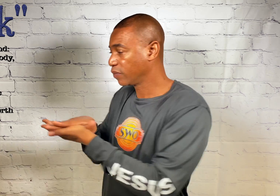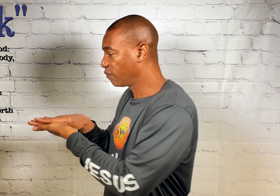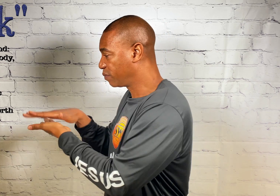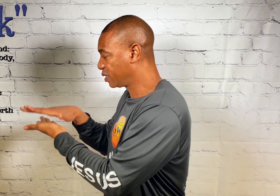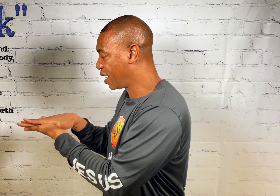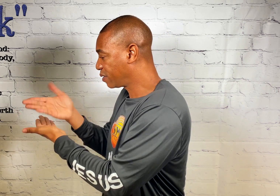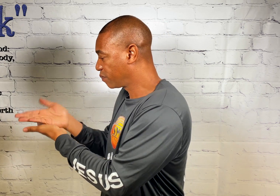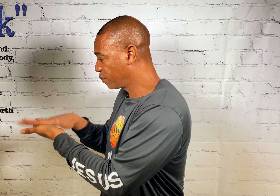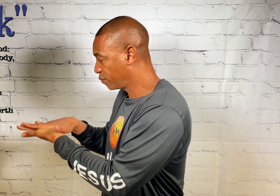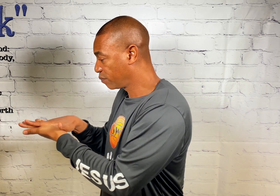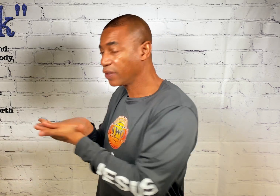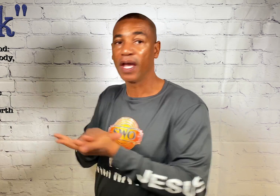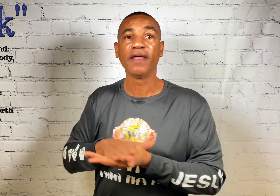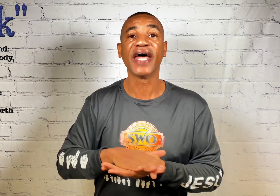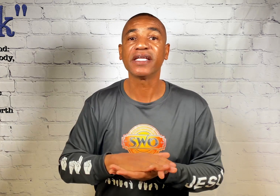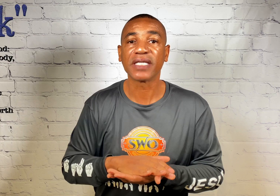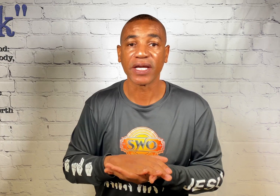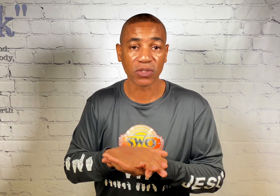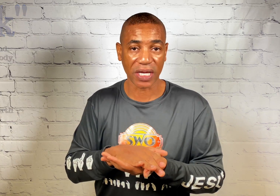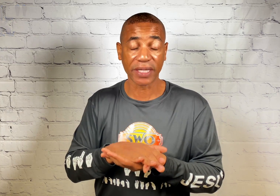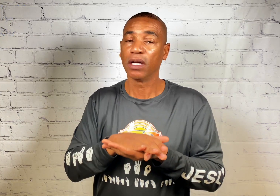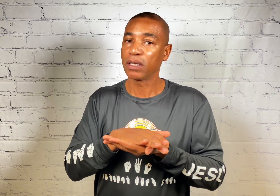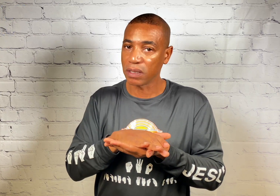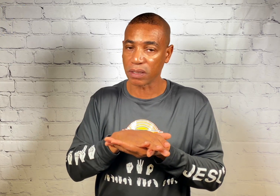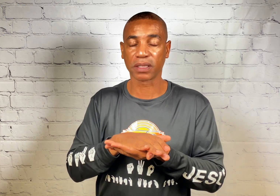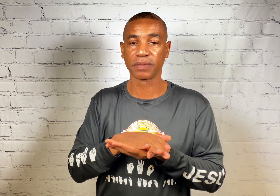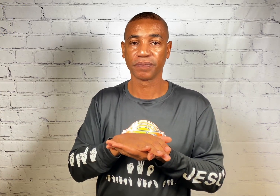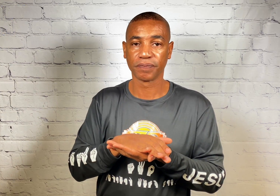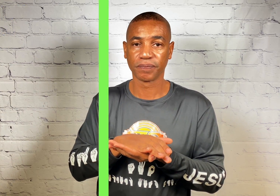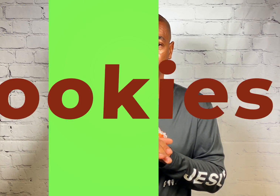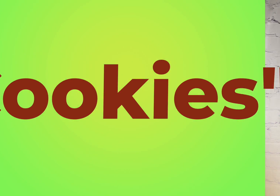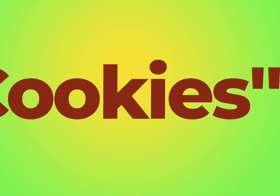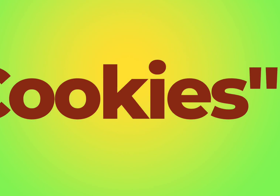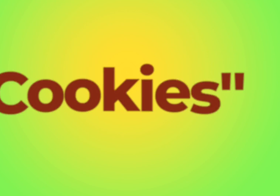From the side. That is how you sign cook.